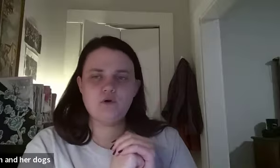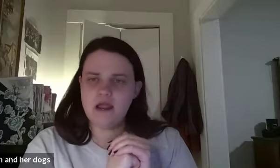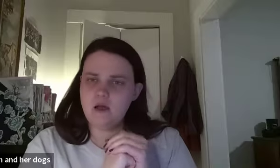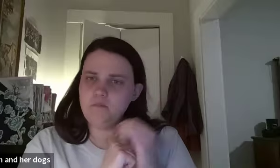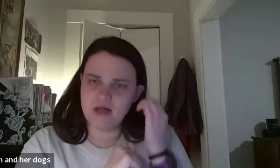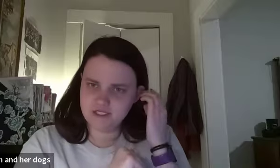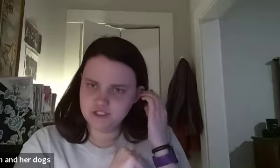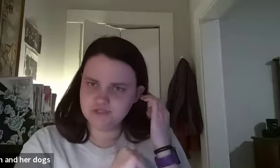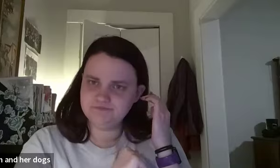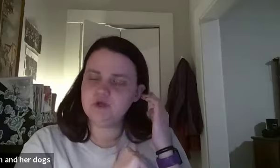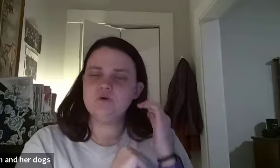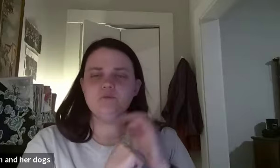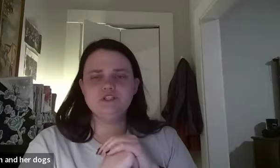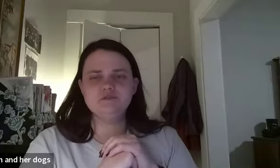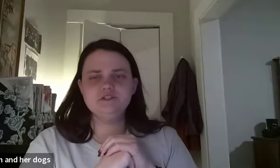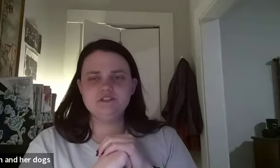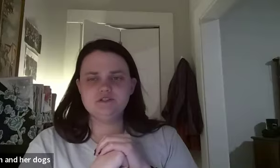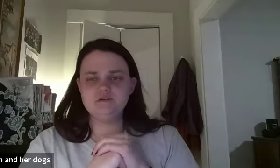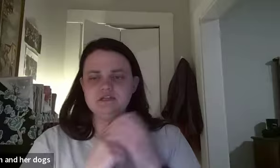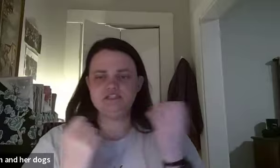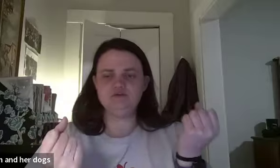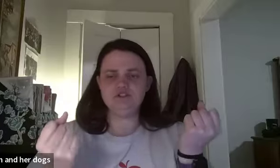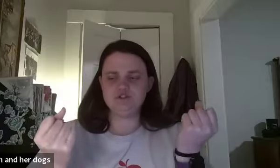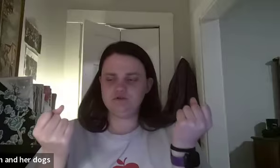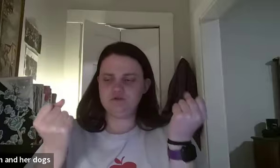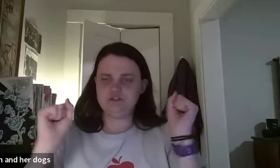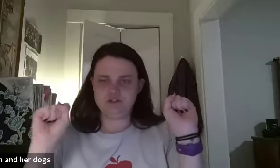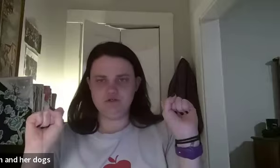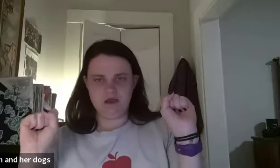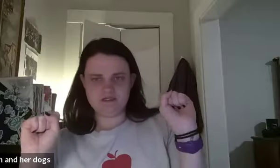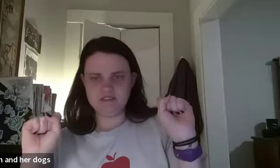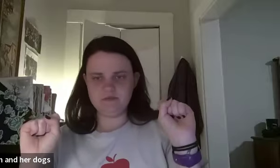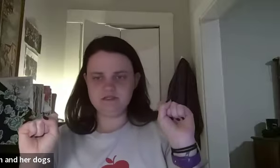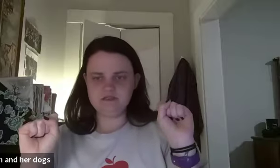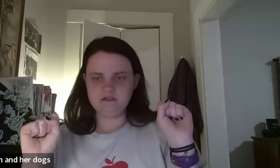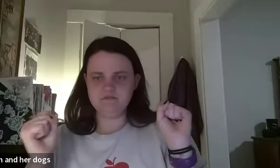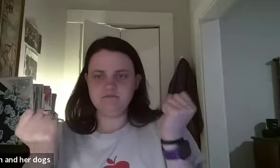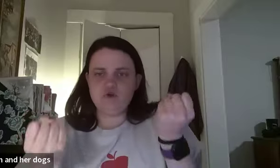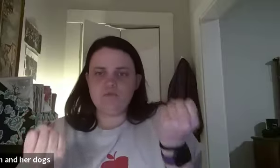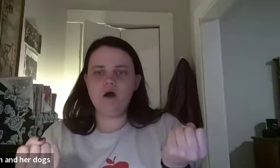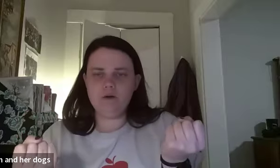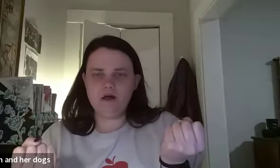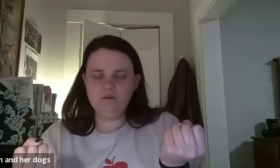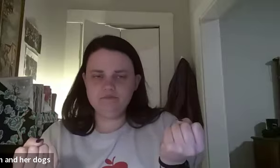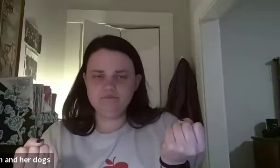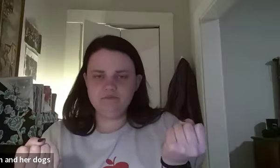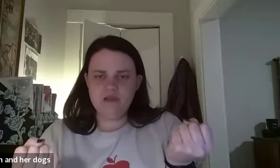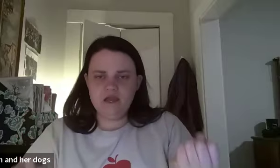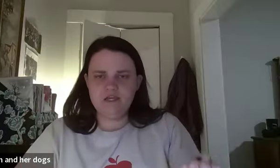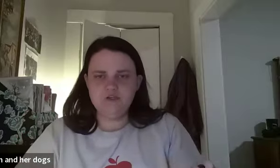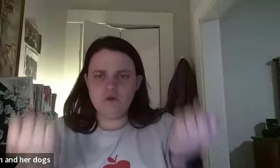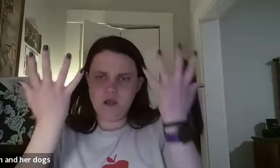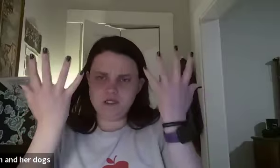For how much, what you would do is you would do two S's basically. They're palm up and you go how